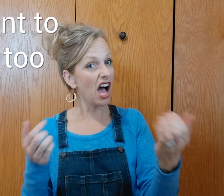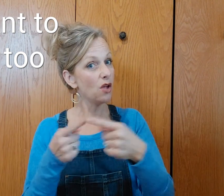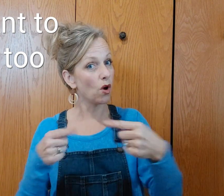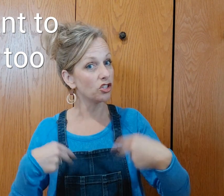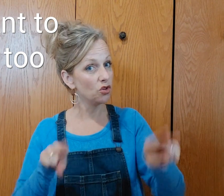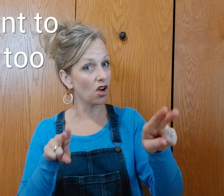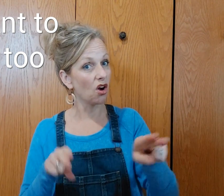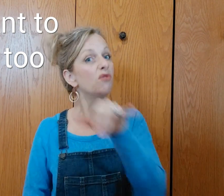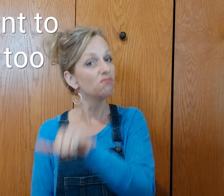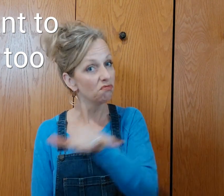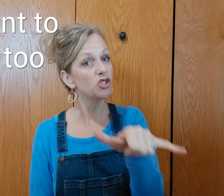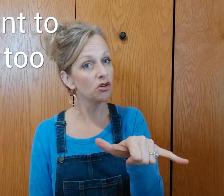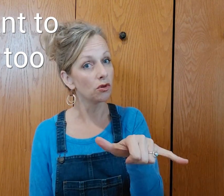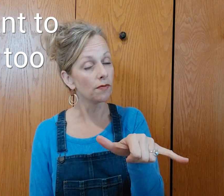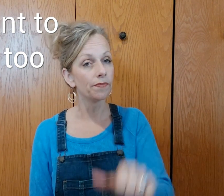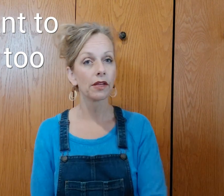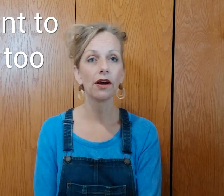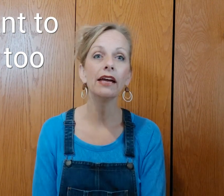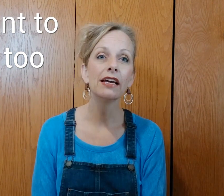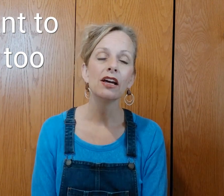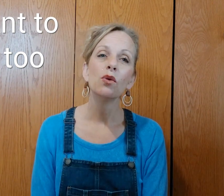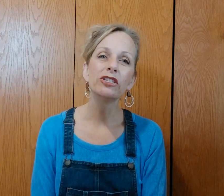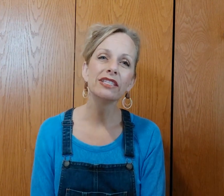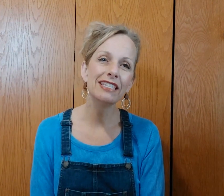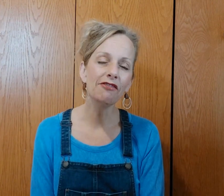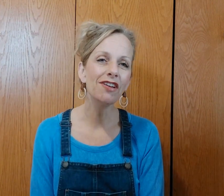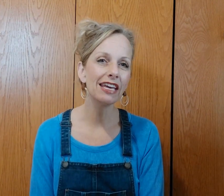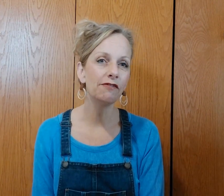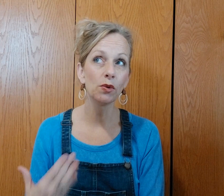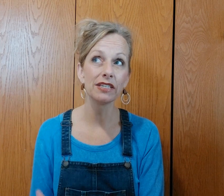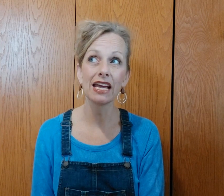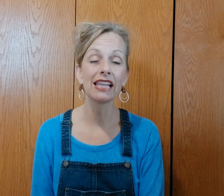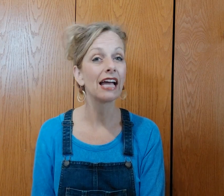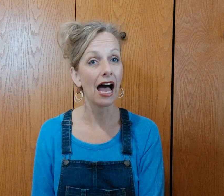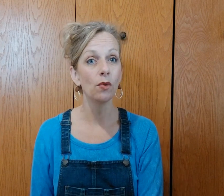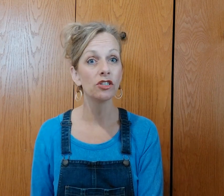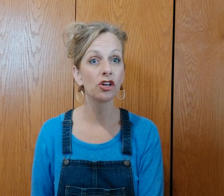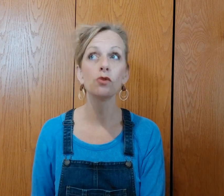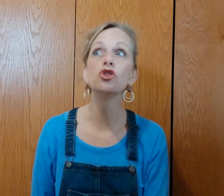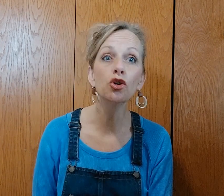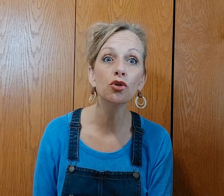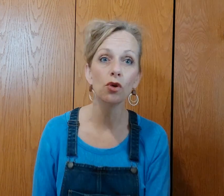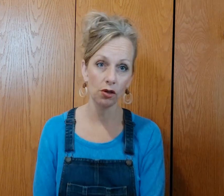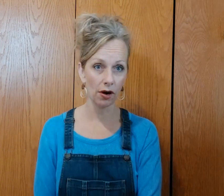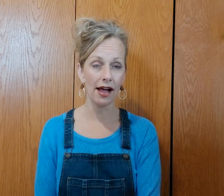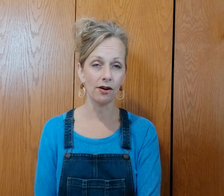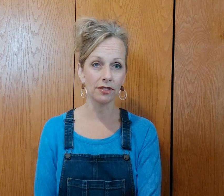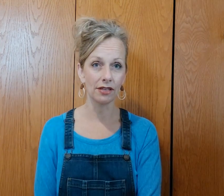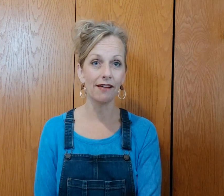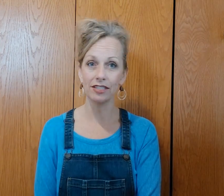I want to go to, right? Which is different than if you were saying like, I want to go to your house. Obviously,